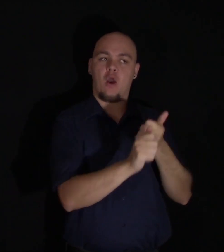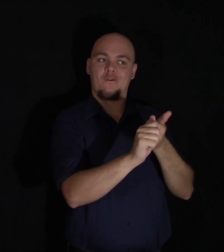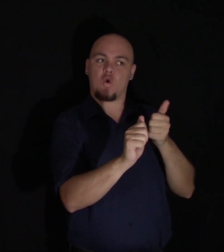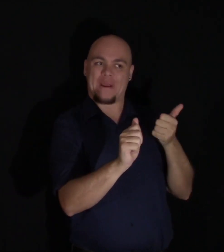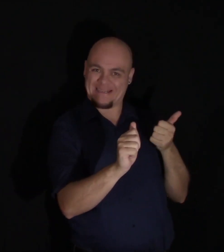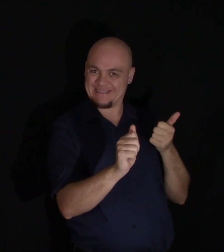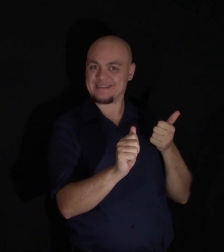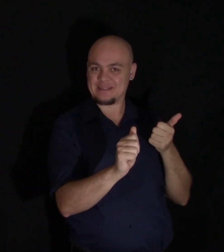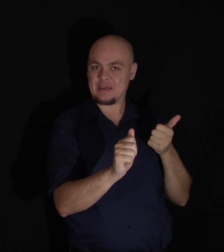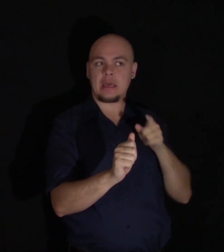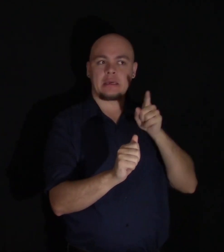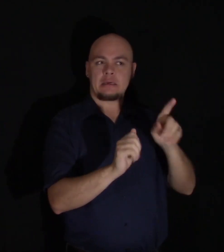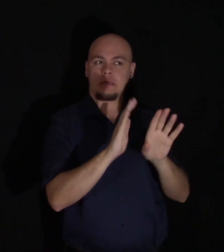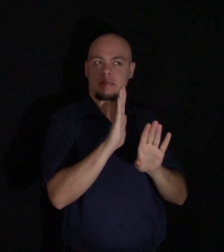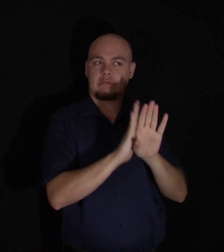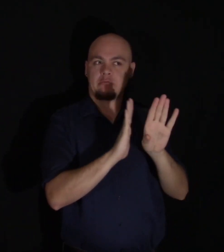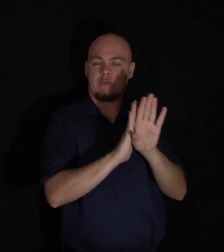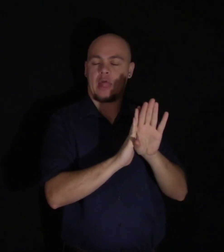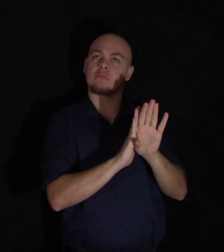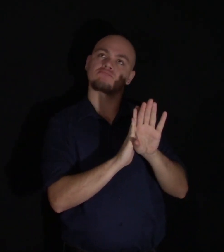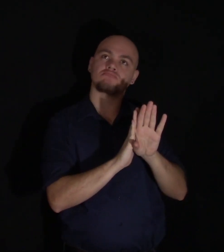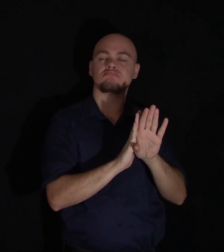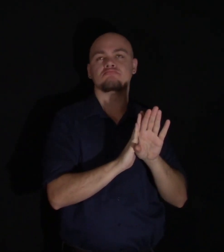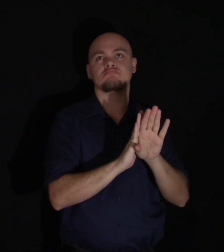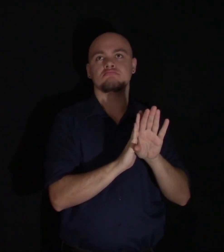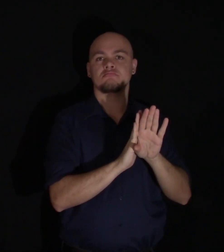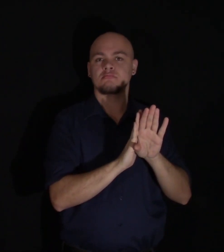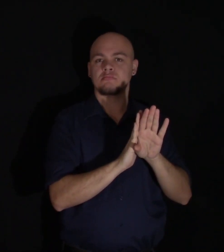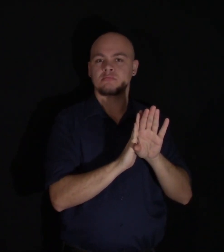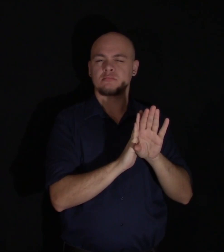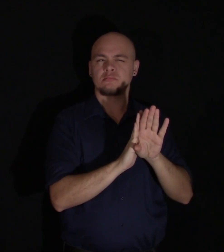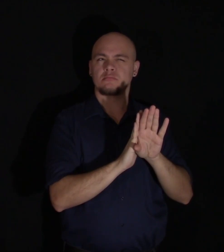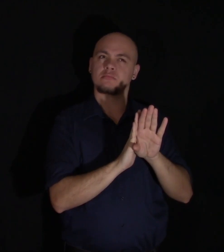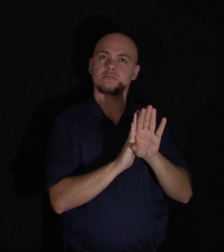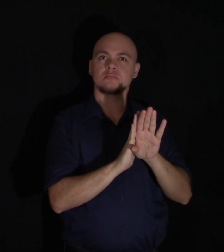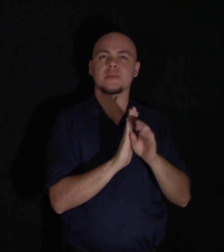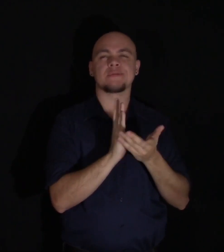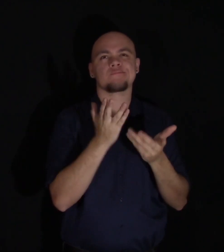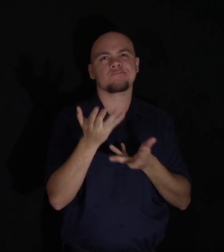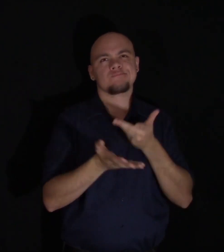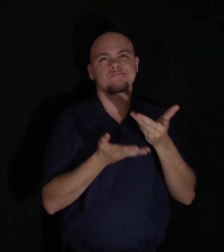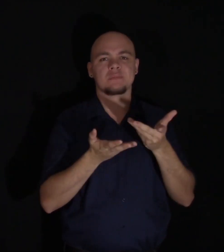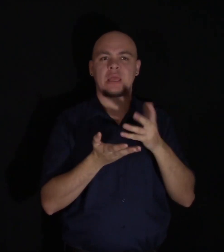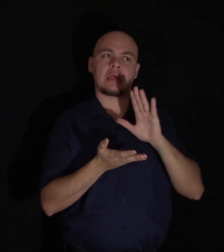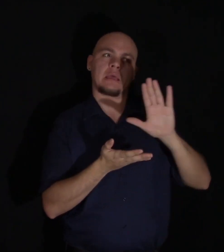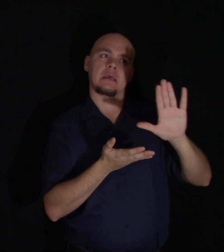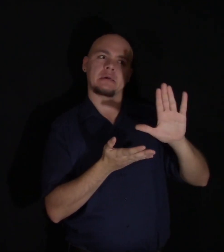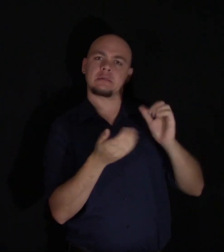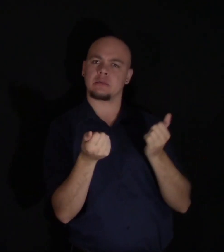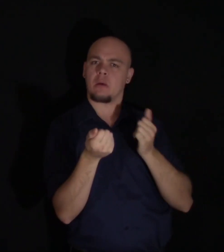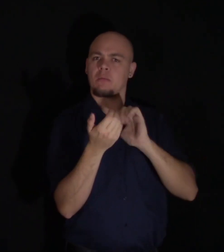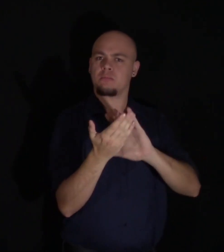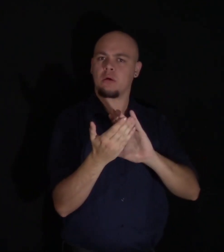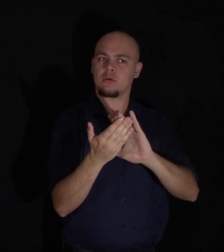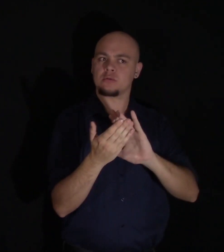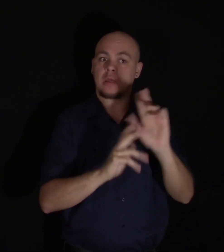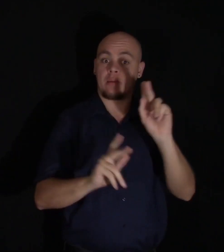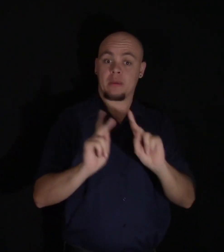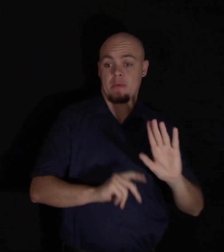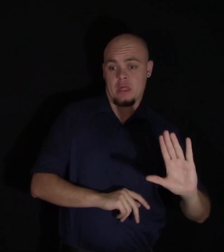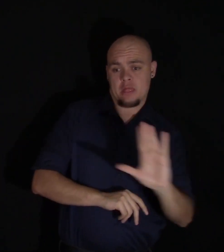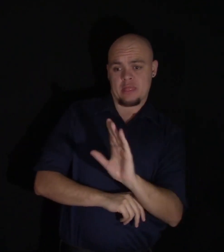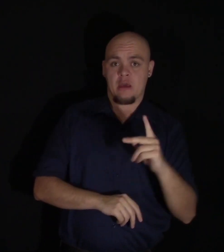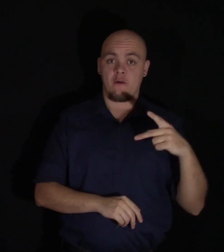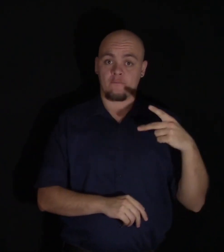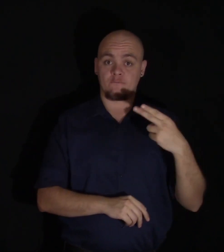developed this way, this kind of methodology that ended up curing people in a